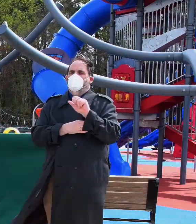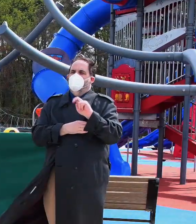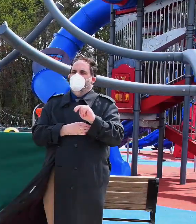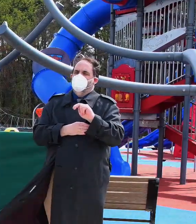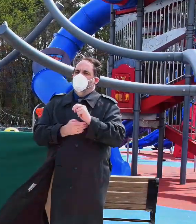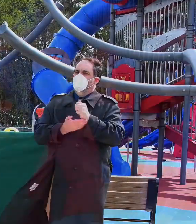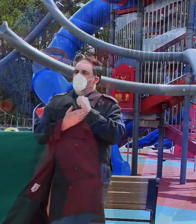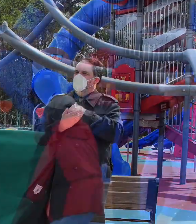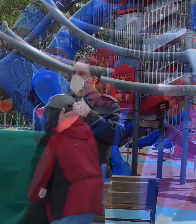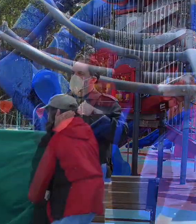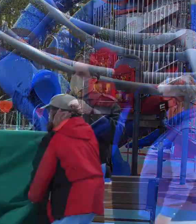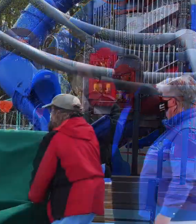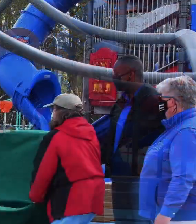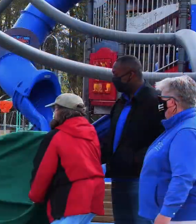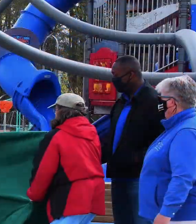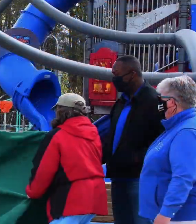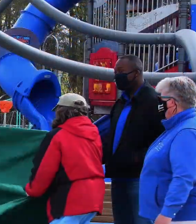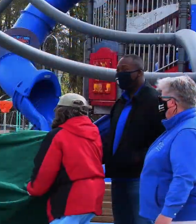the boards.